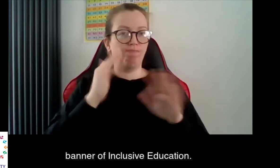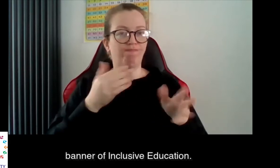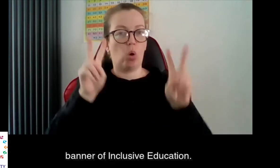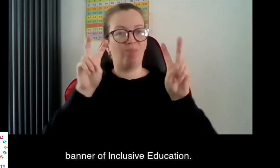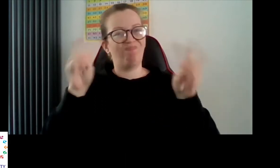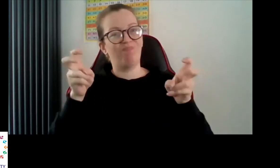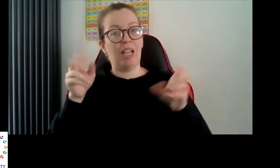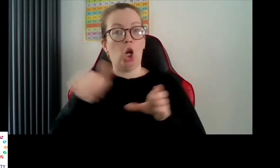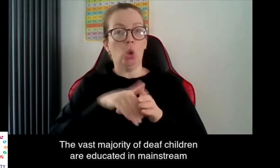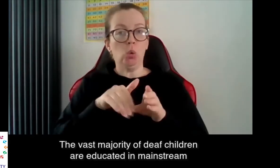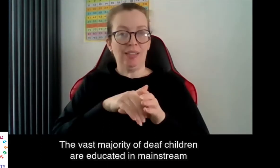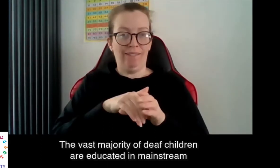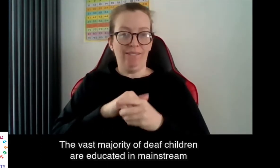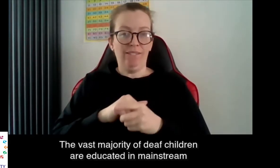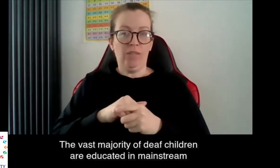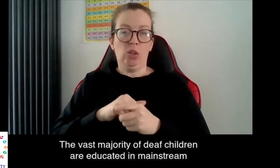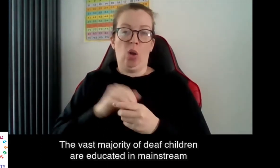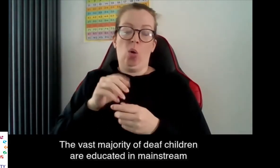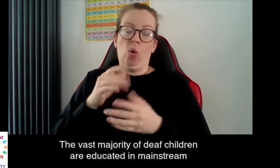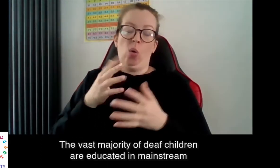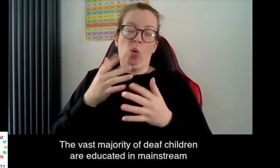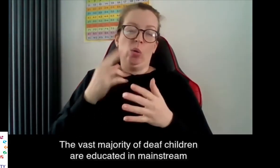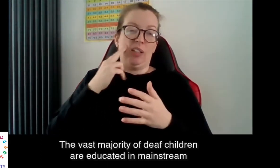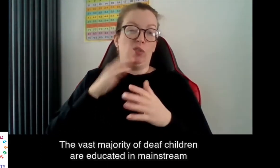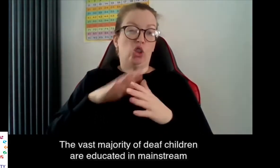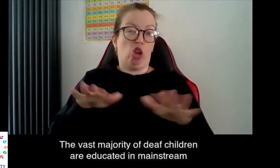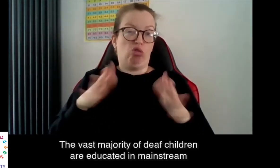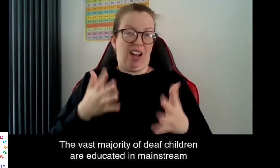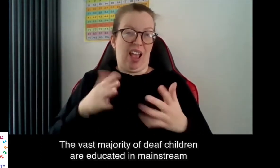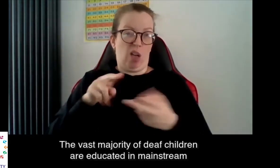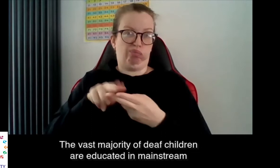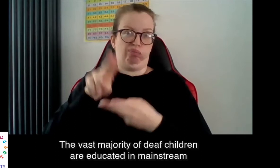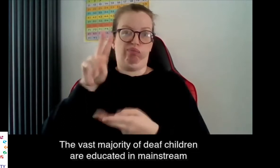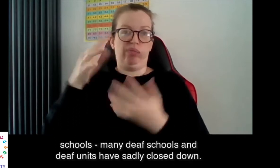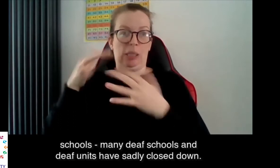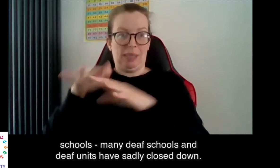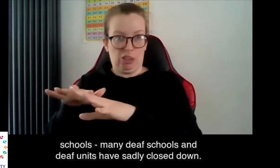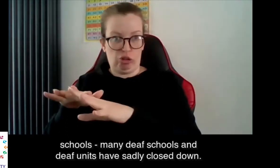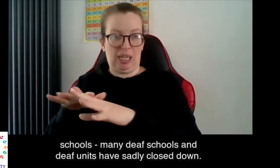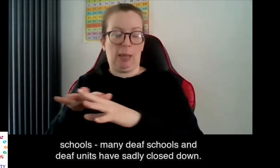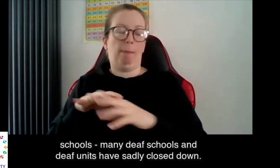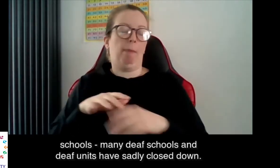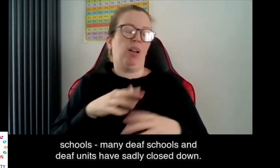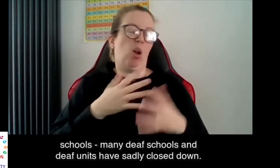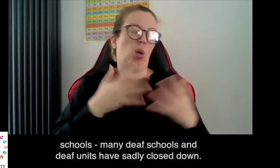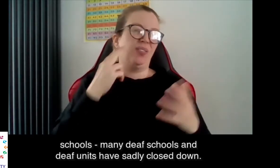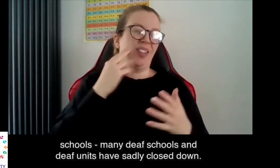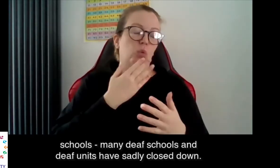education. The vast majority of deaf children are educated in mainstream schools. Many deaf schools and